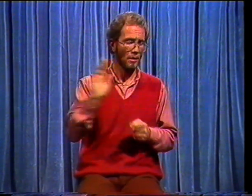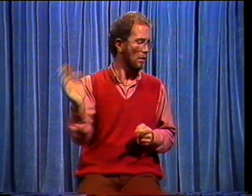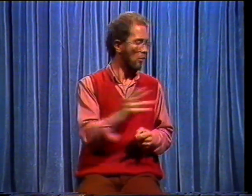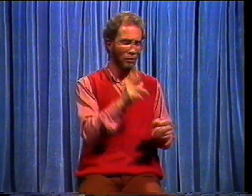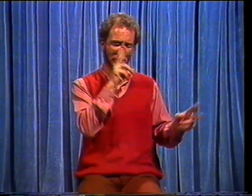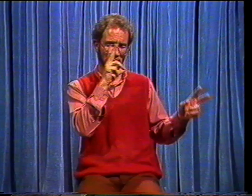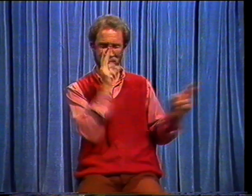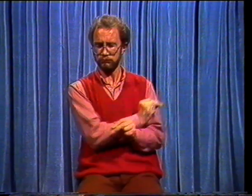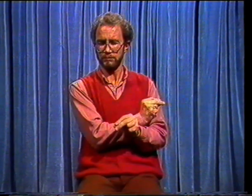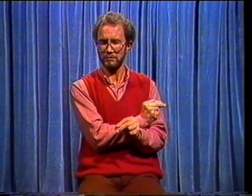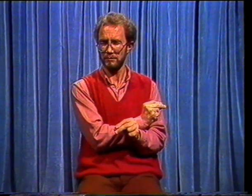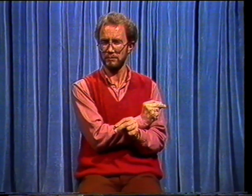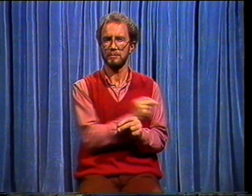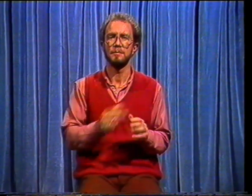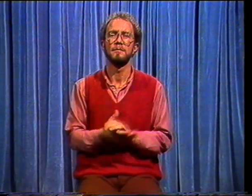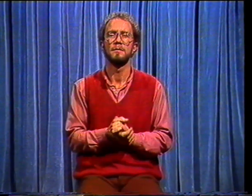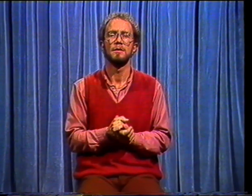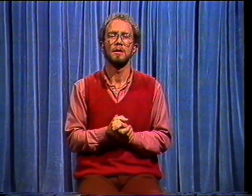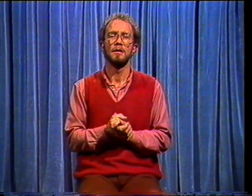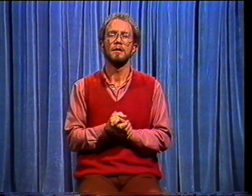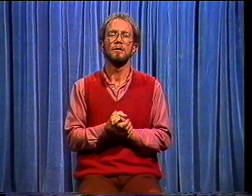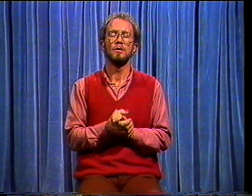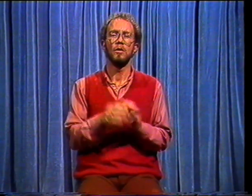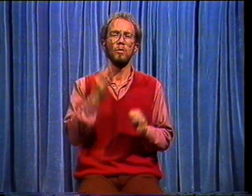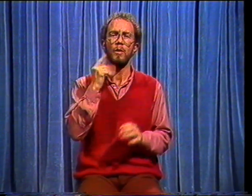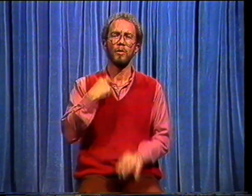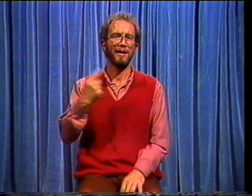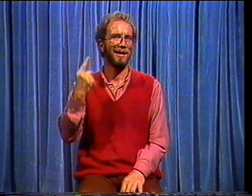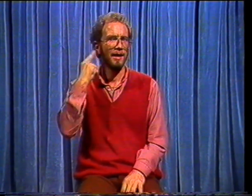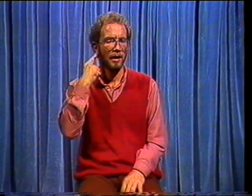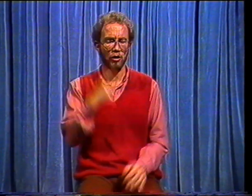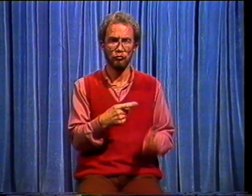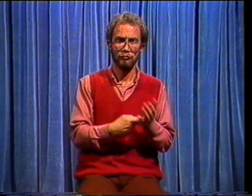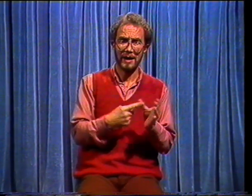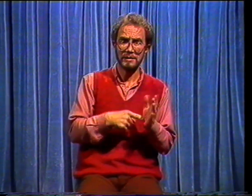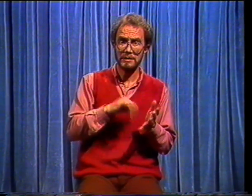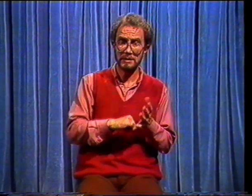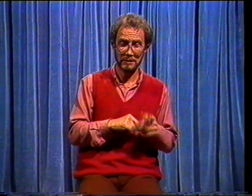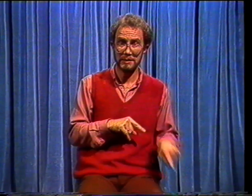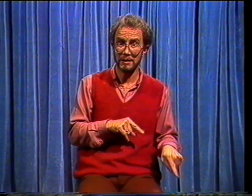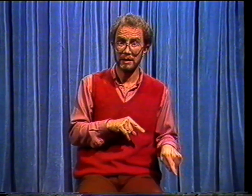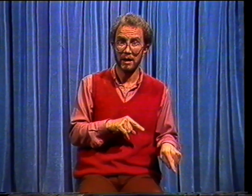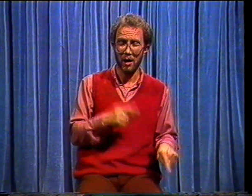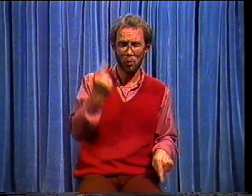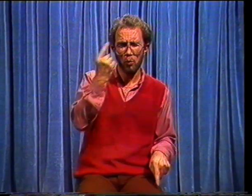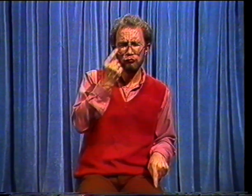are emphasizing that everybody was fast asleep. When we hear that the rats are